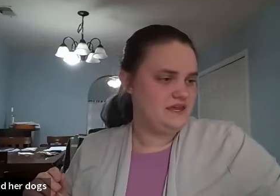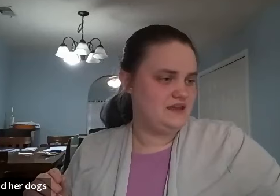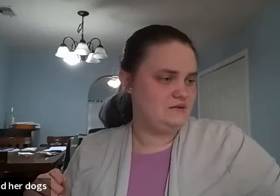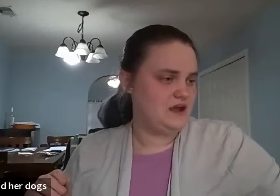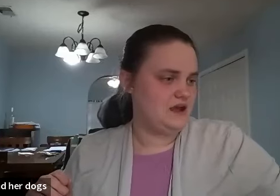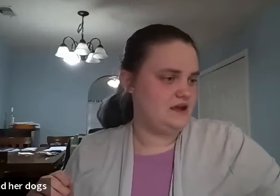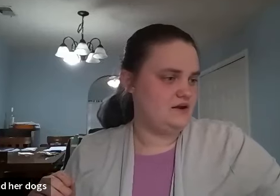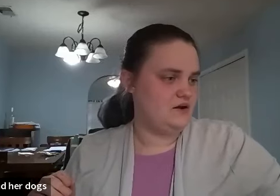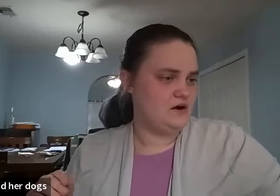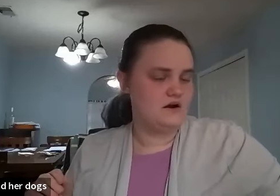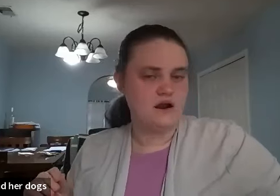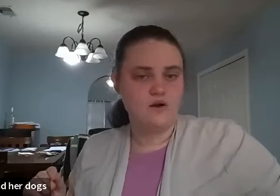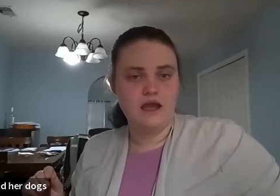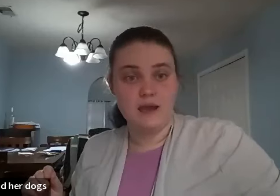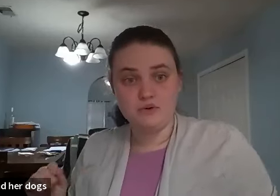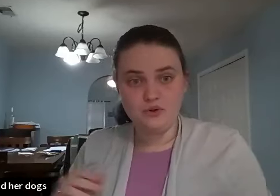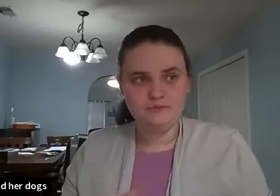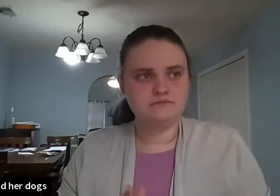Then we had our apple.